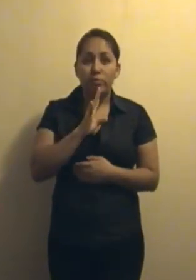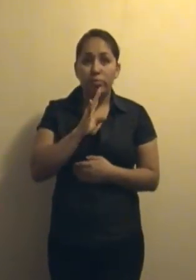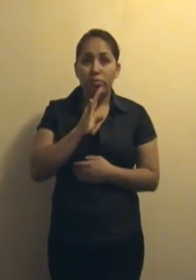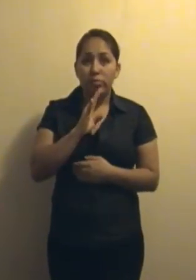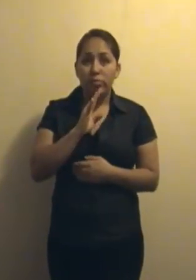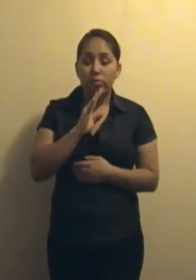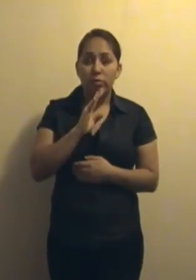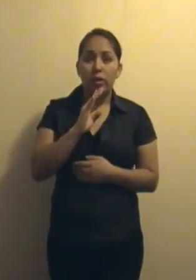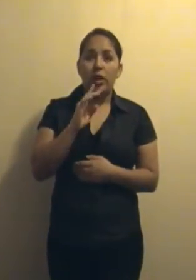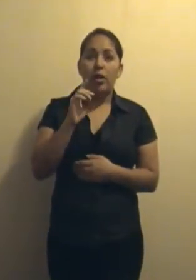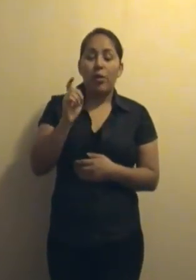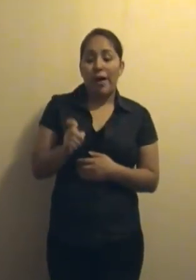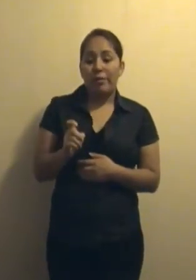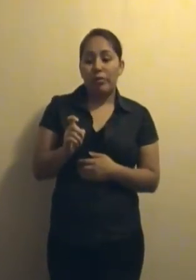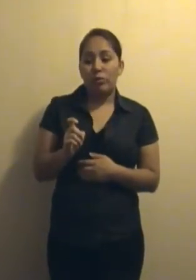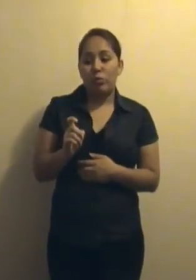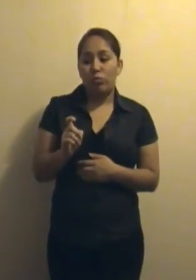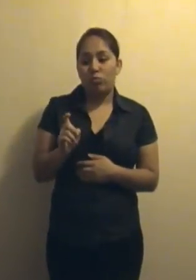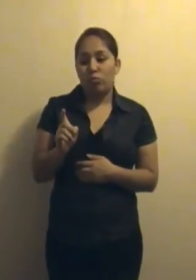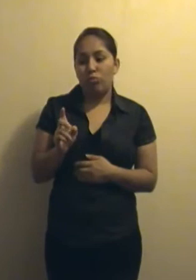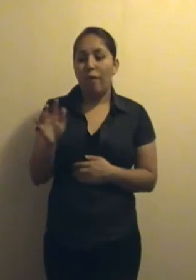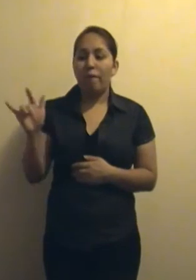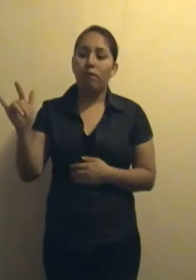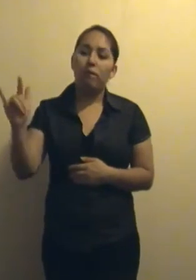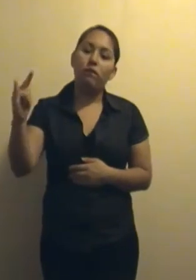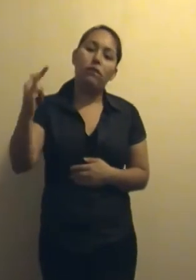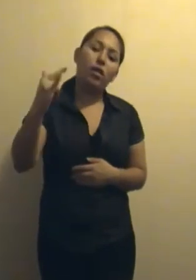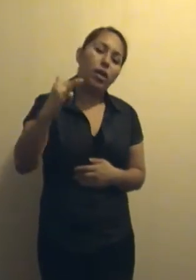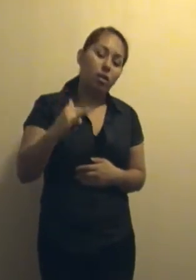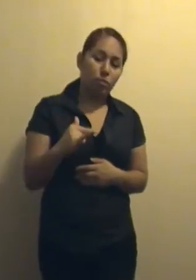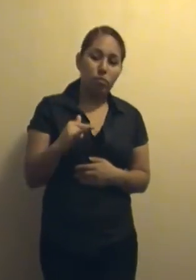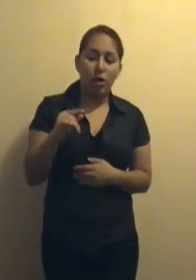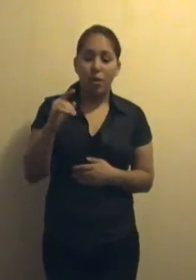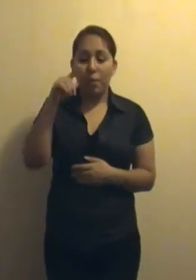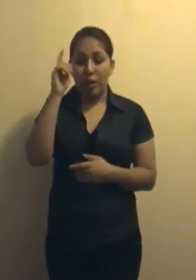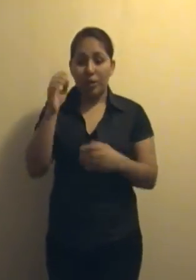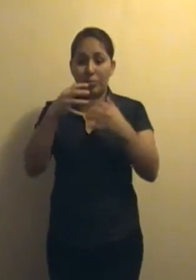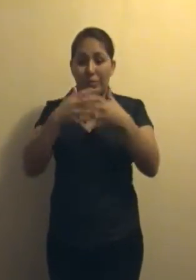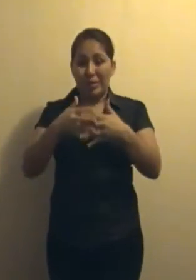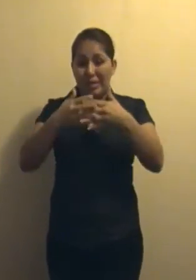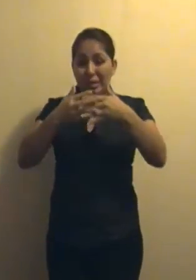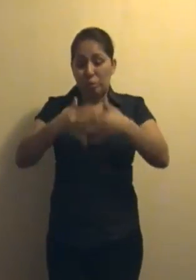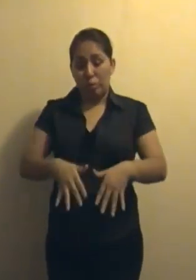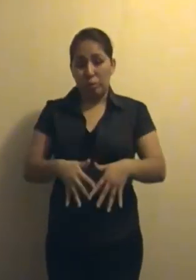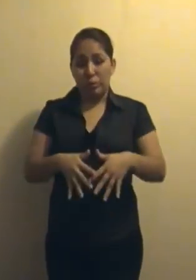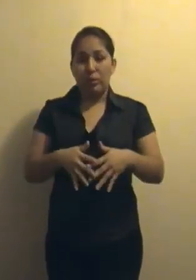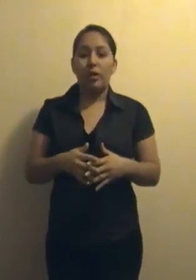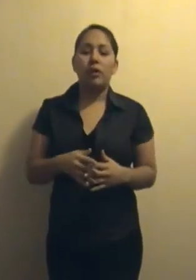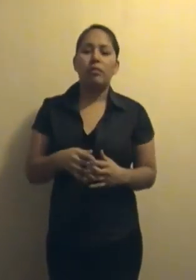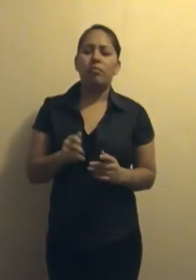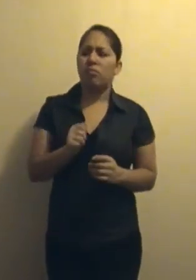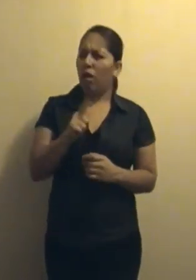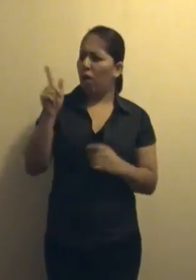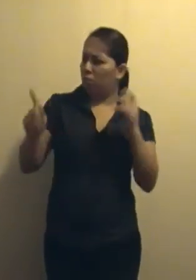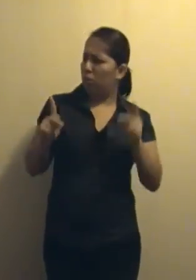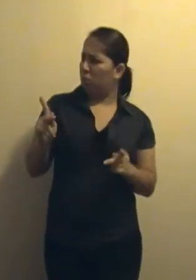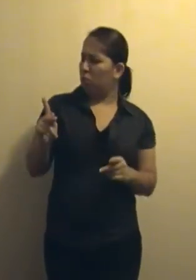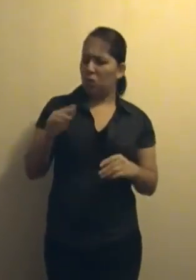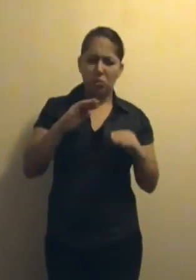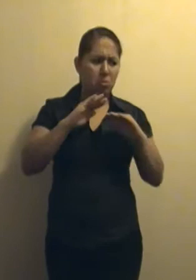of mechanical difficulties, and didn't elaborate on that really at all. And everyone seemed unusually calm on the plane.